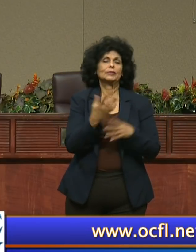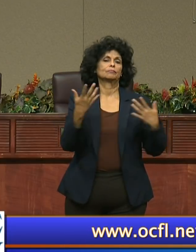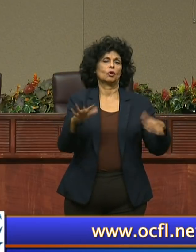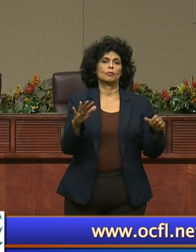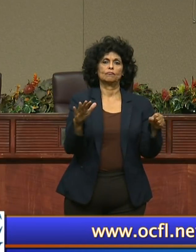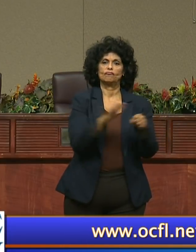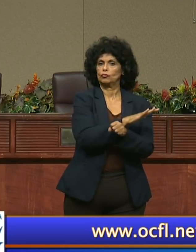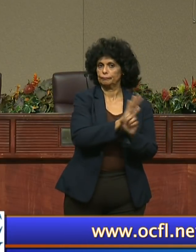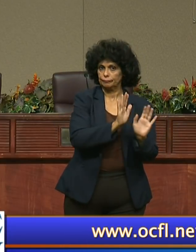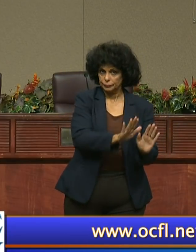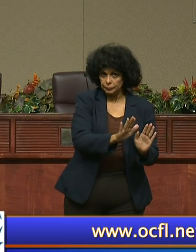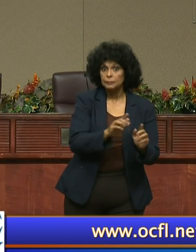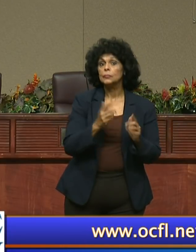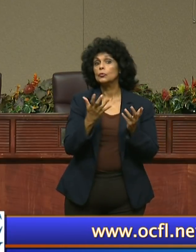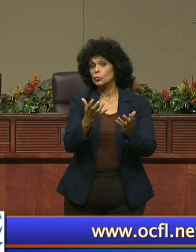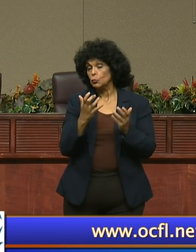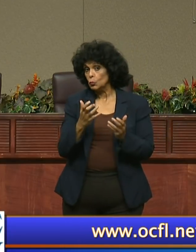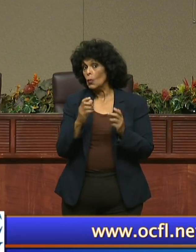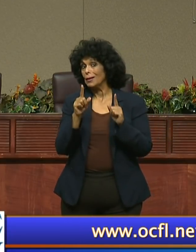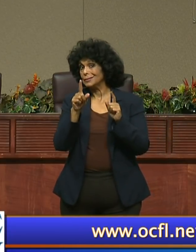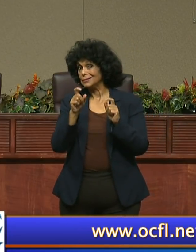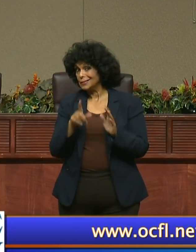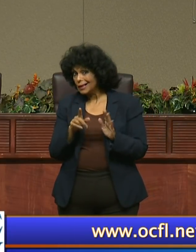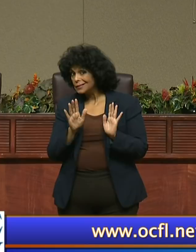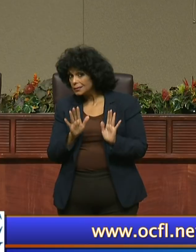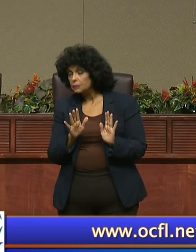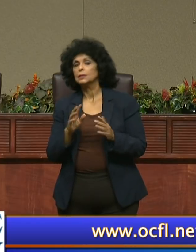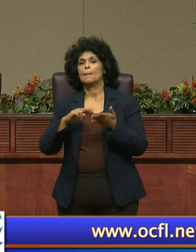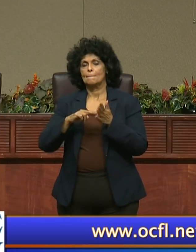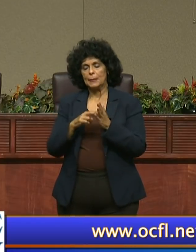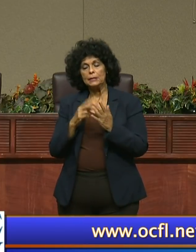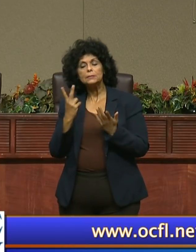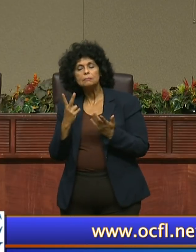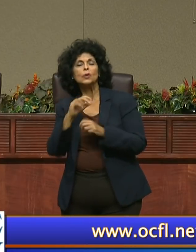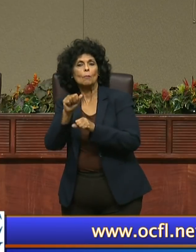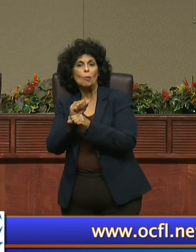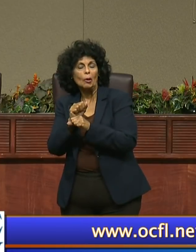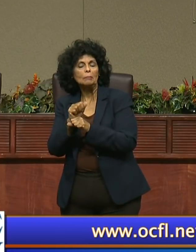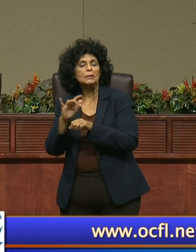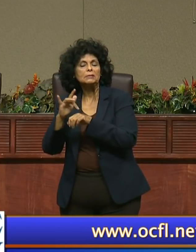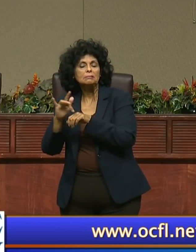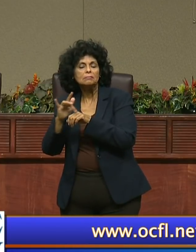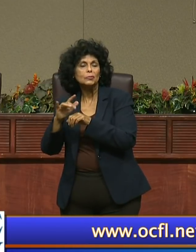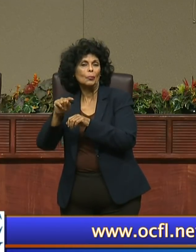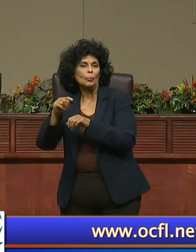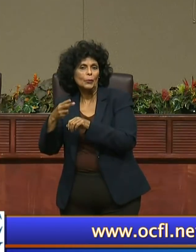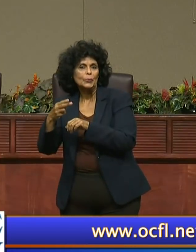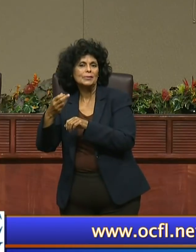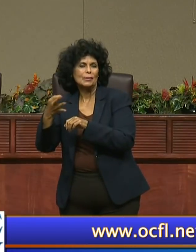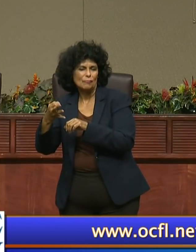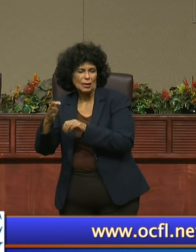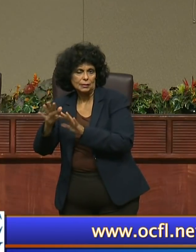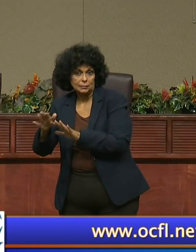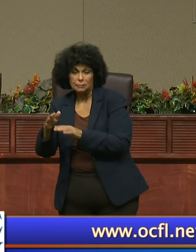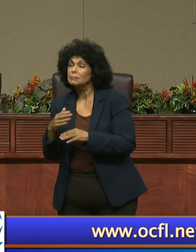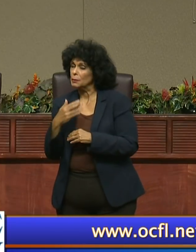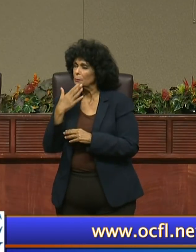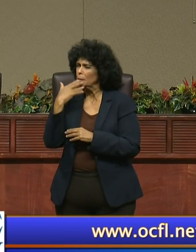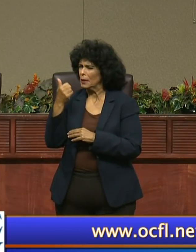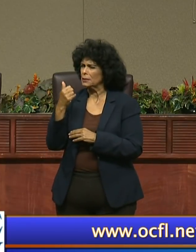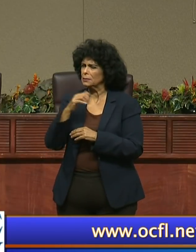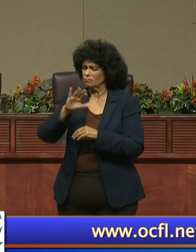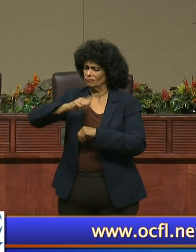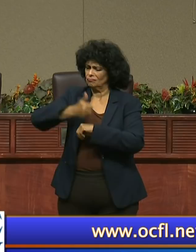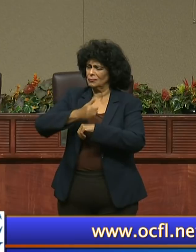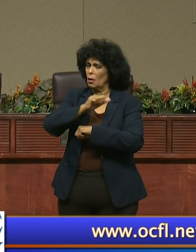week if you really want to get tested at the Barnett location. It is best to make appointments